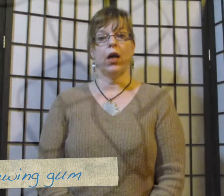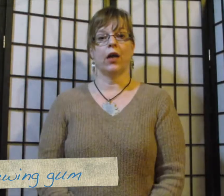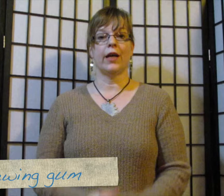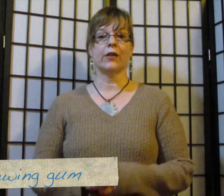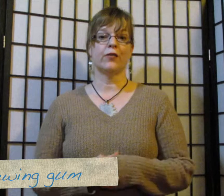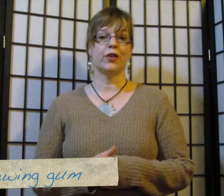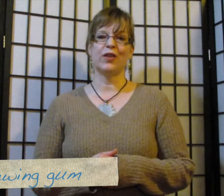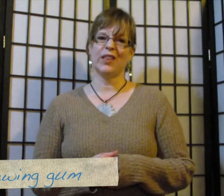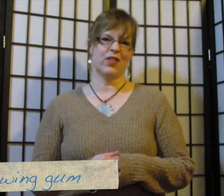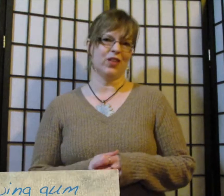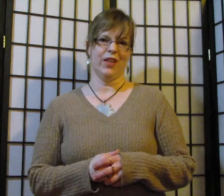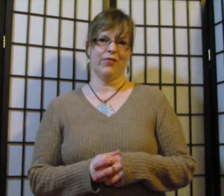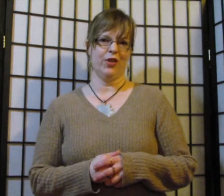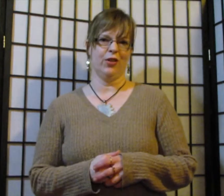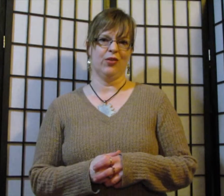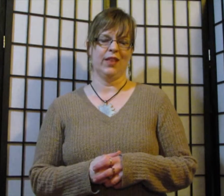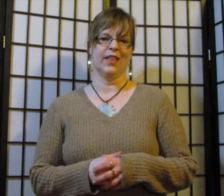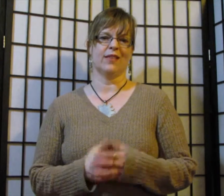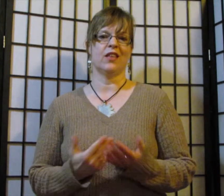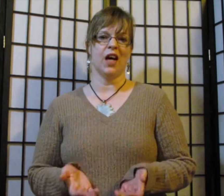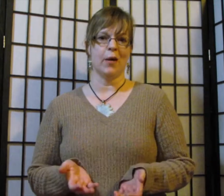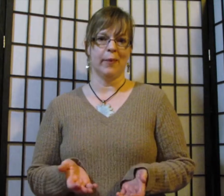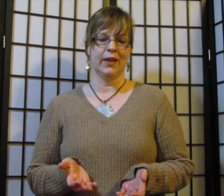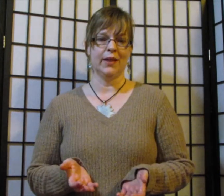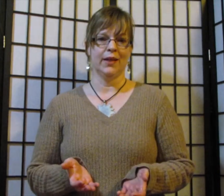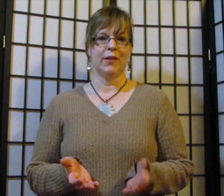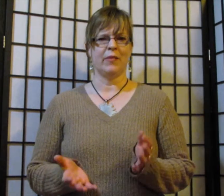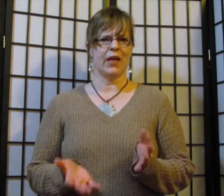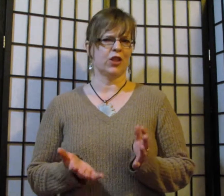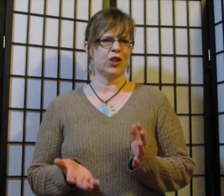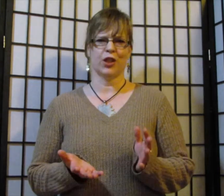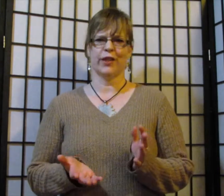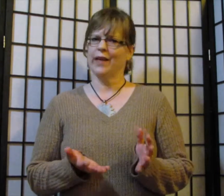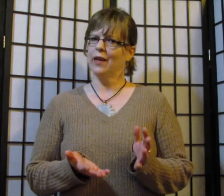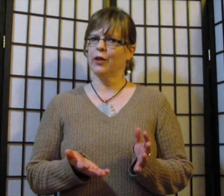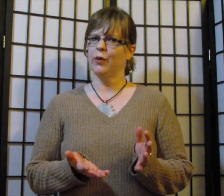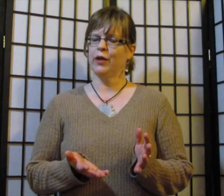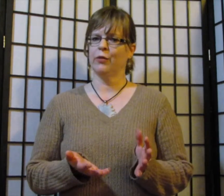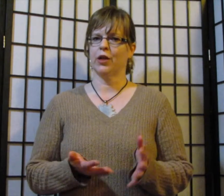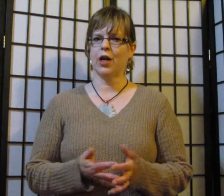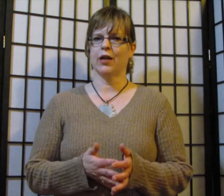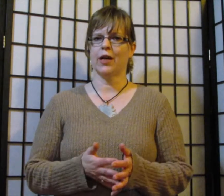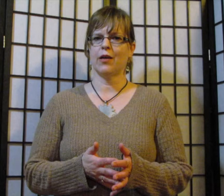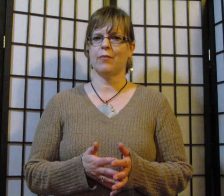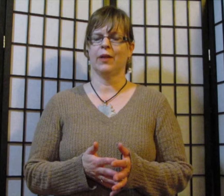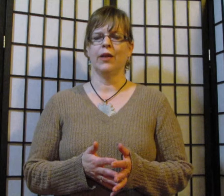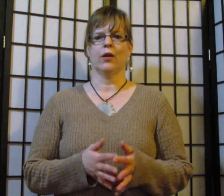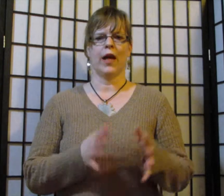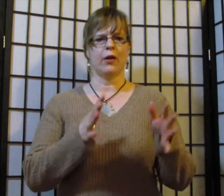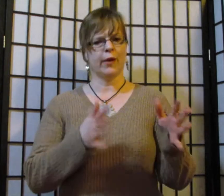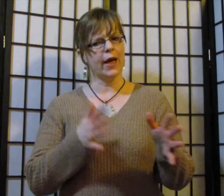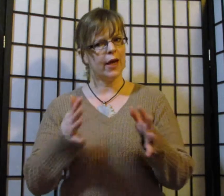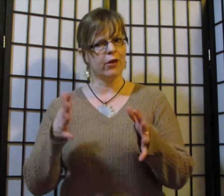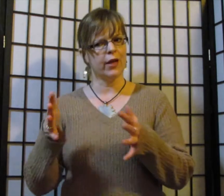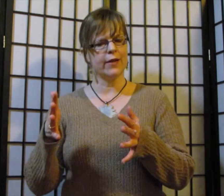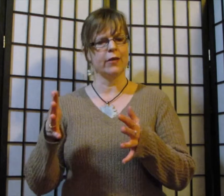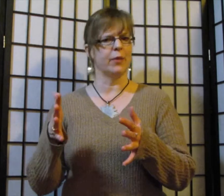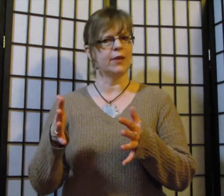Our next food isn't really food, it's gum. I'm not sure exactly what you would call gum or how you would categorize it, but it's